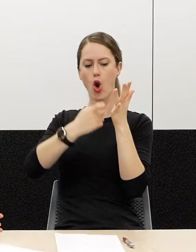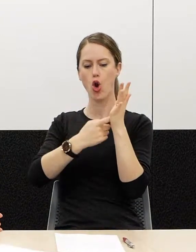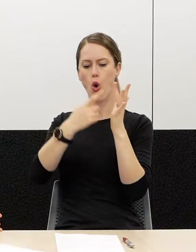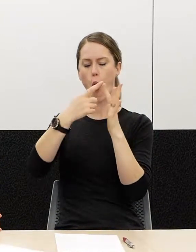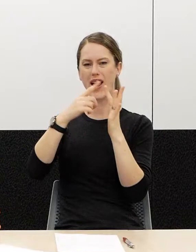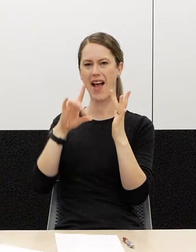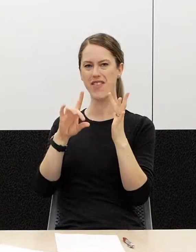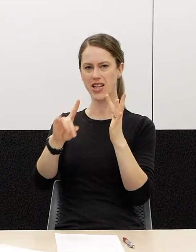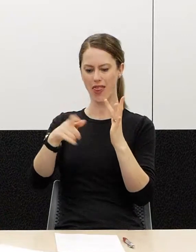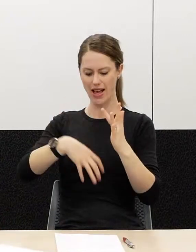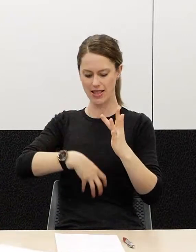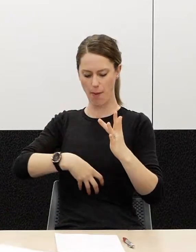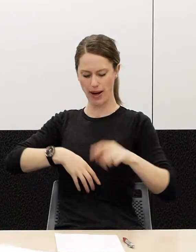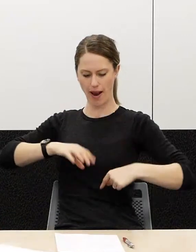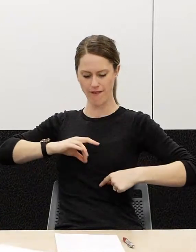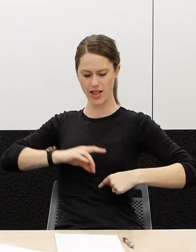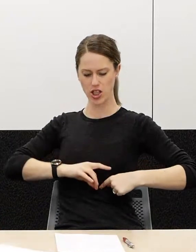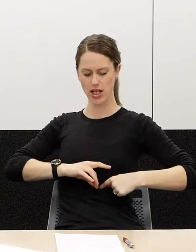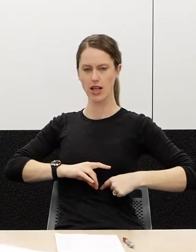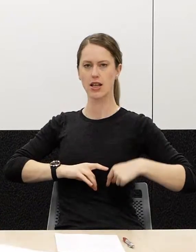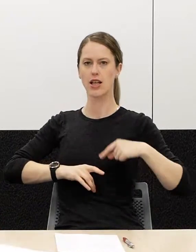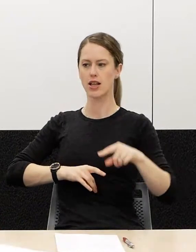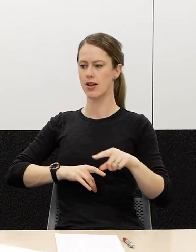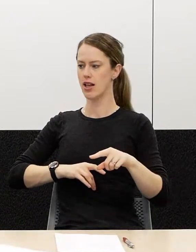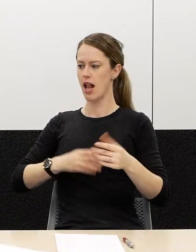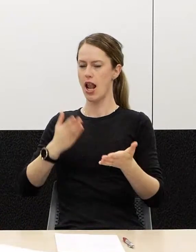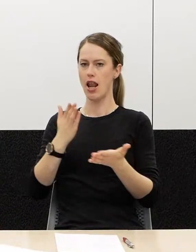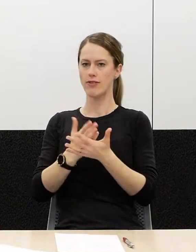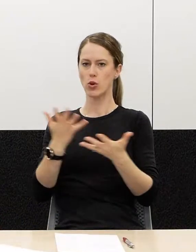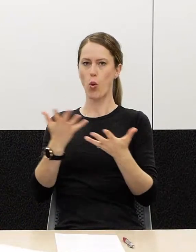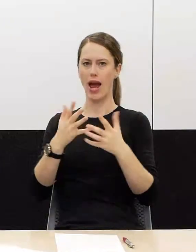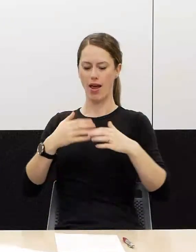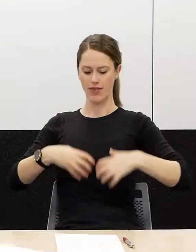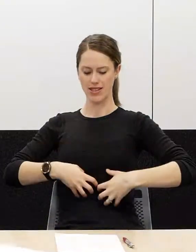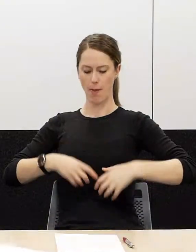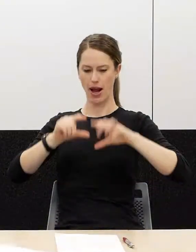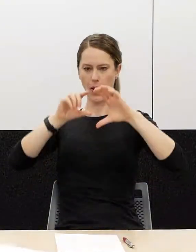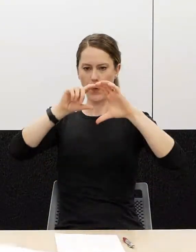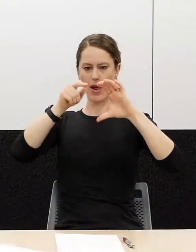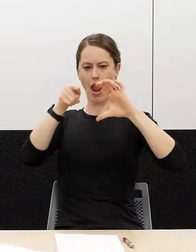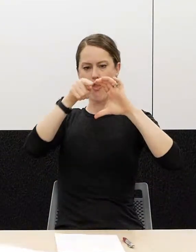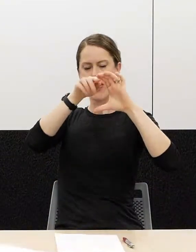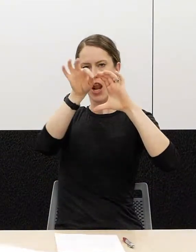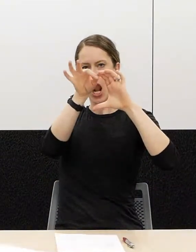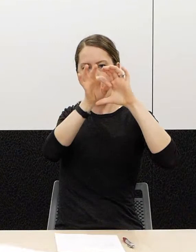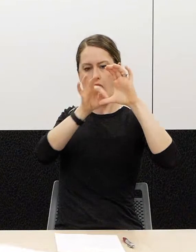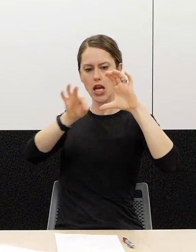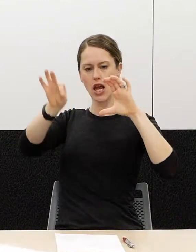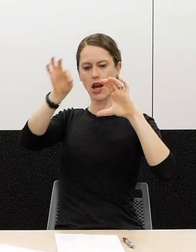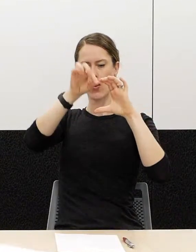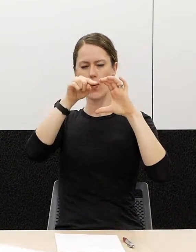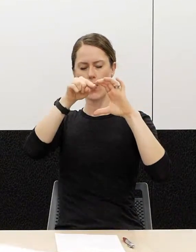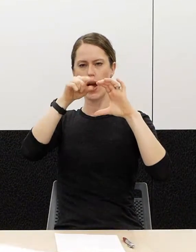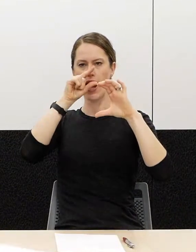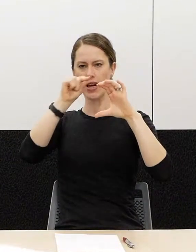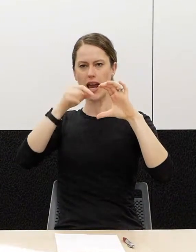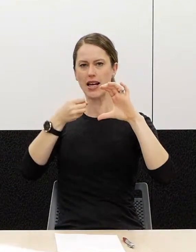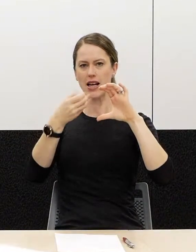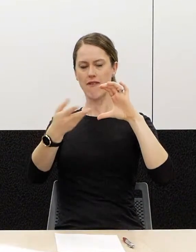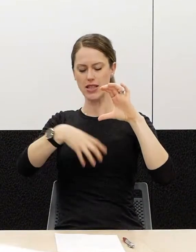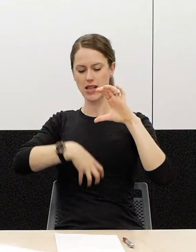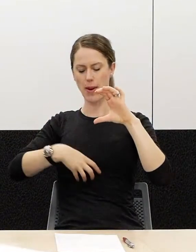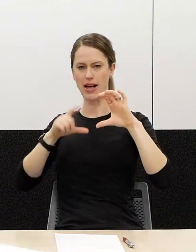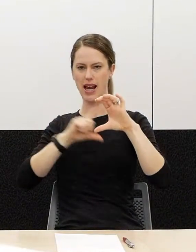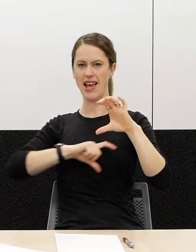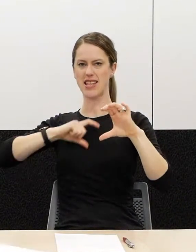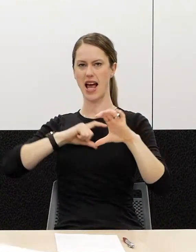H. pylori earlier on. It's an infection that lives in the lining of the stomach, and it can cause stomach cancer